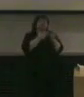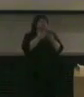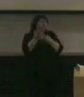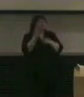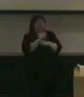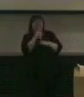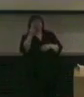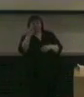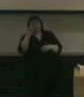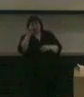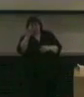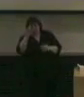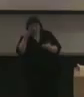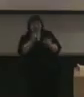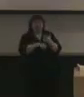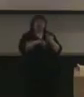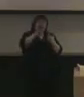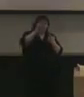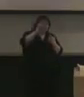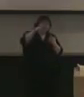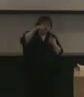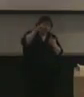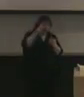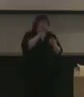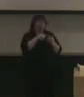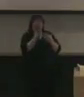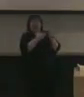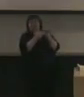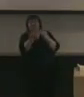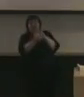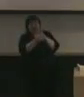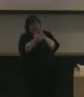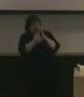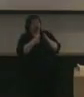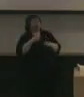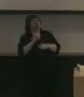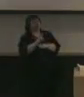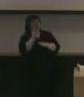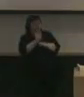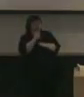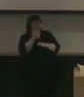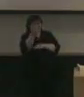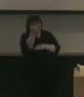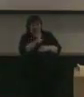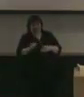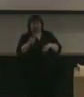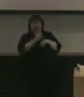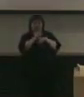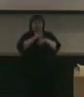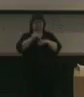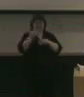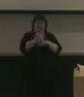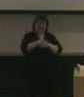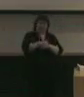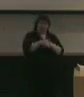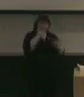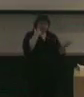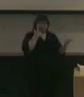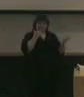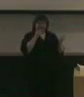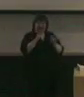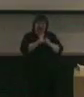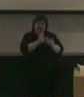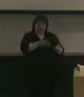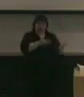using a Kindle, an iPad, or some other technology out there. Certainly, I would definitely utilize any resource out there, because how can you